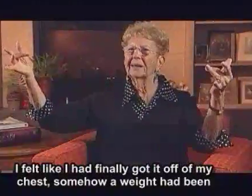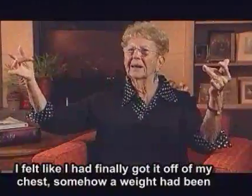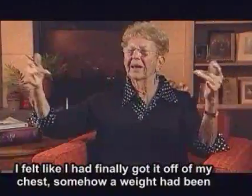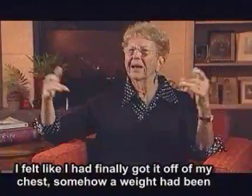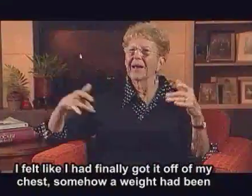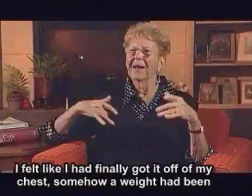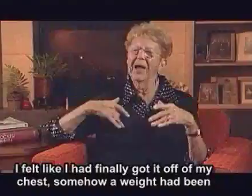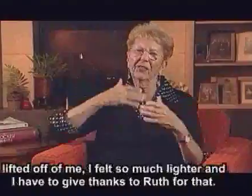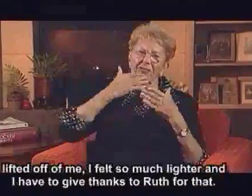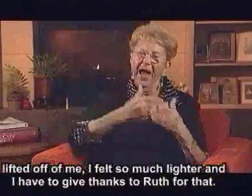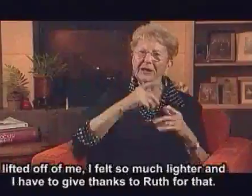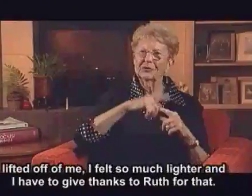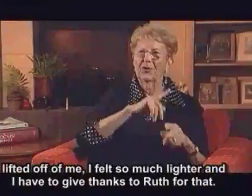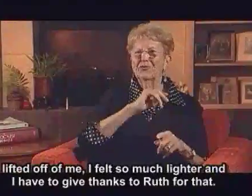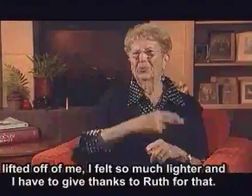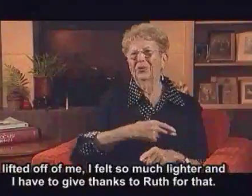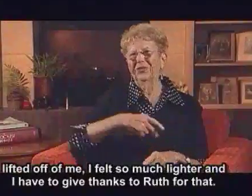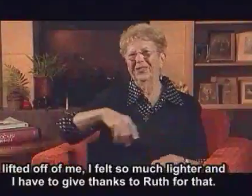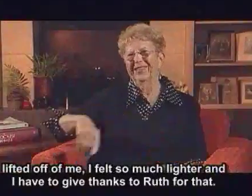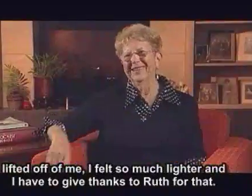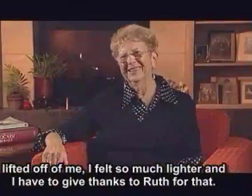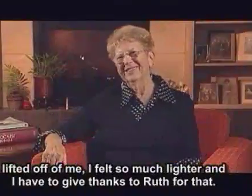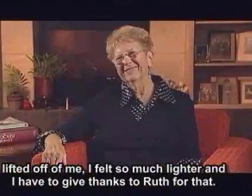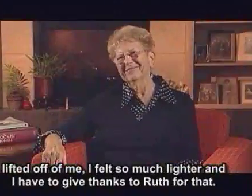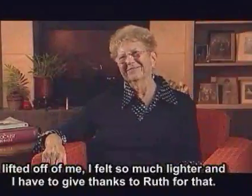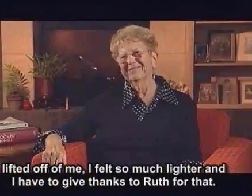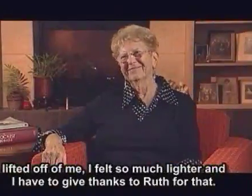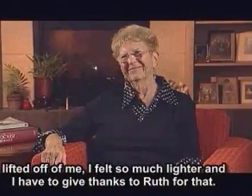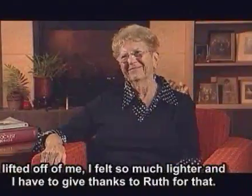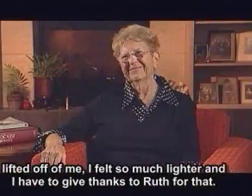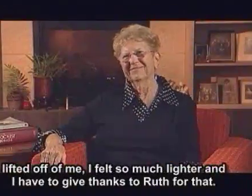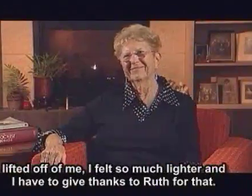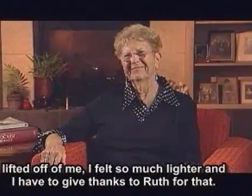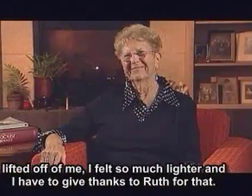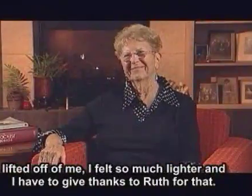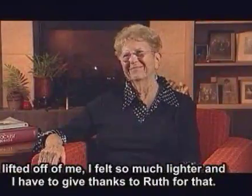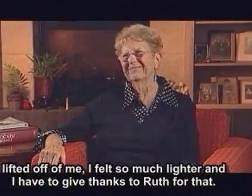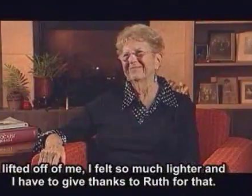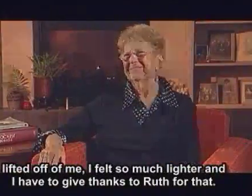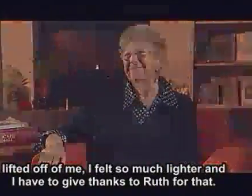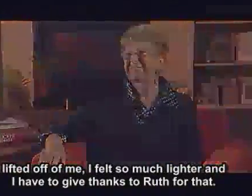Somehow a weight had been lifted off of me. I felt so much lighter. And I have to give thanks to Ruth for that.